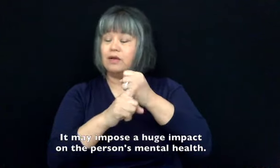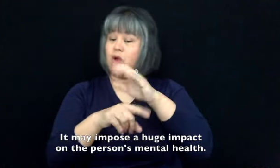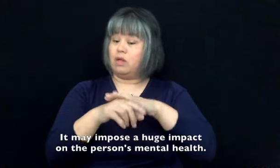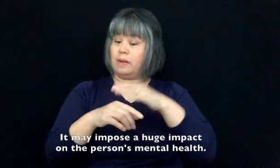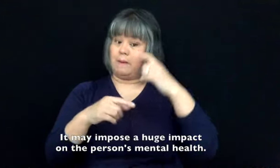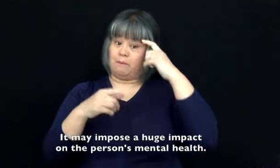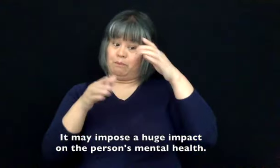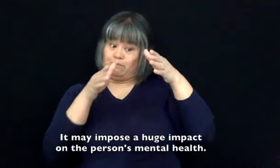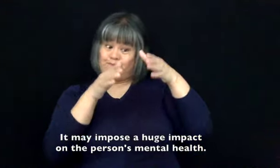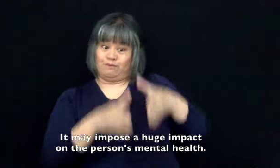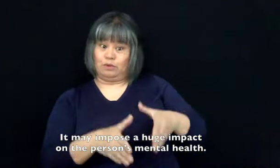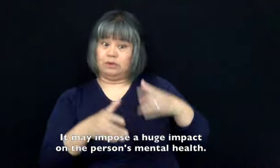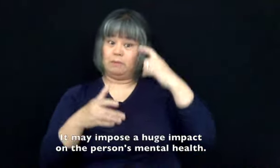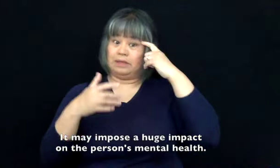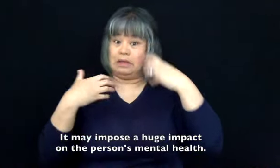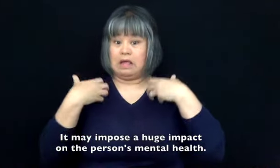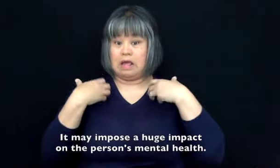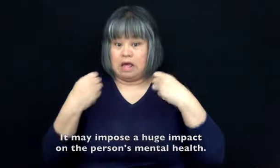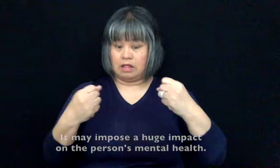person's mental health.